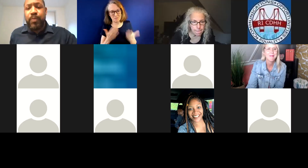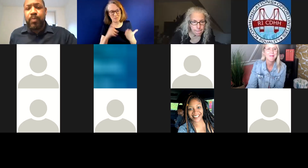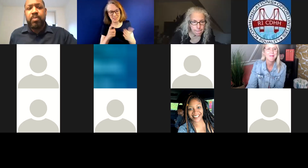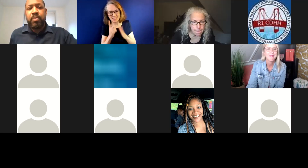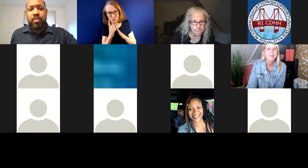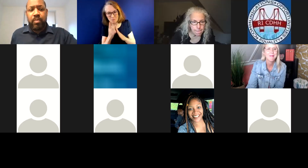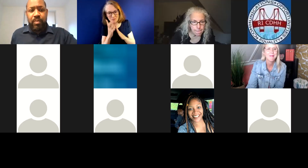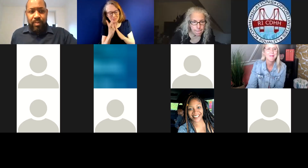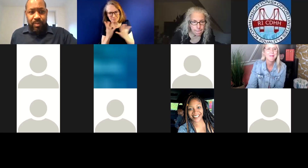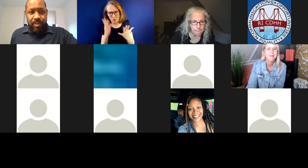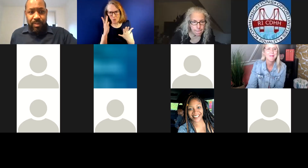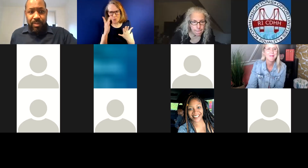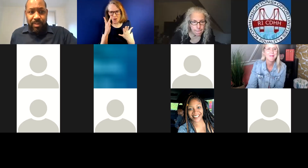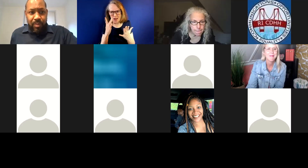done this. So one moment.